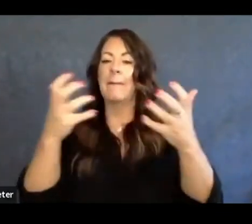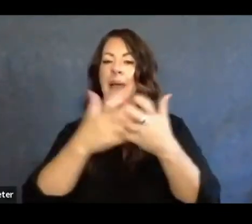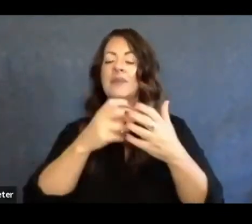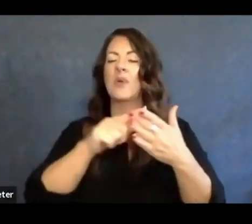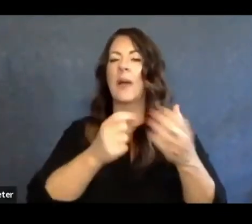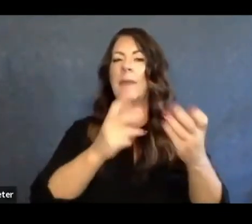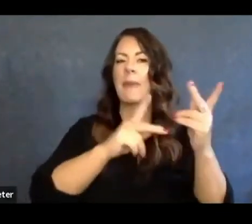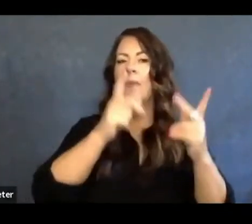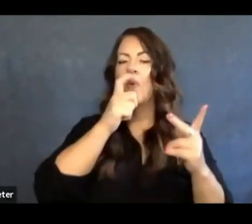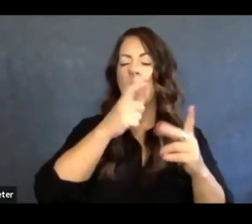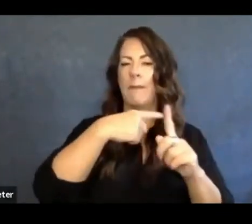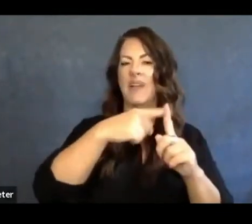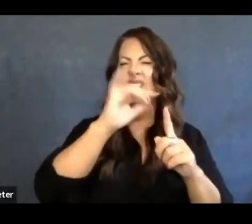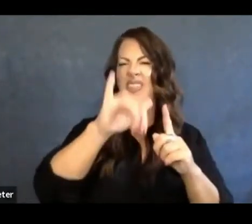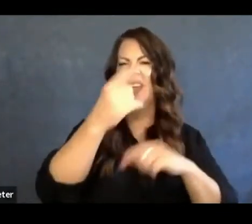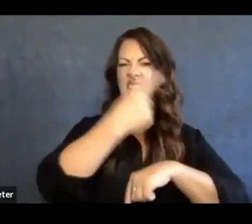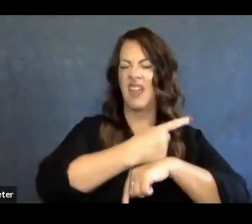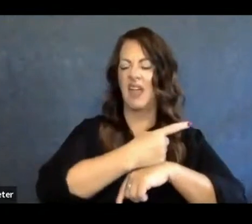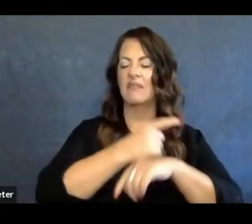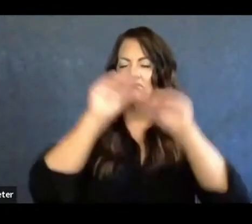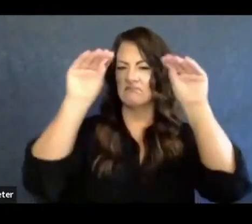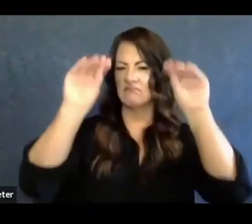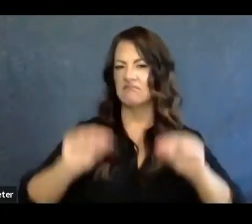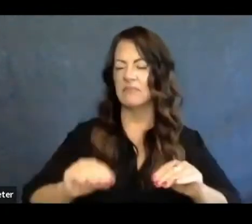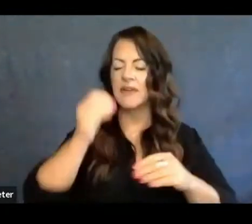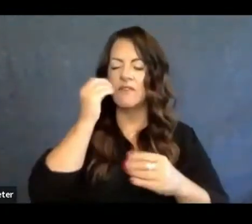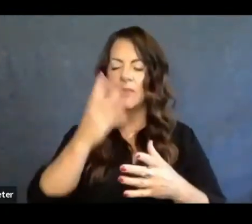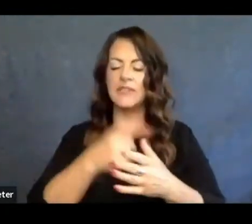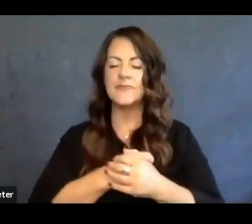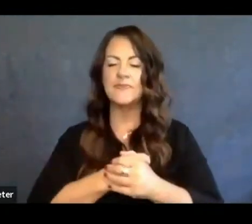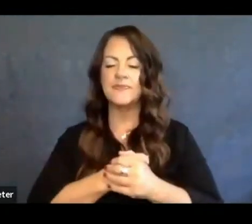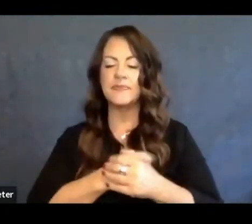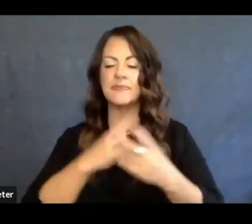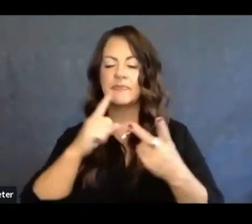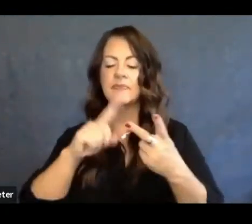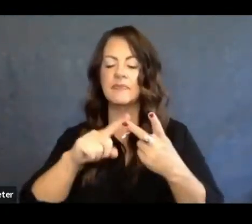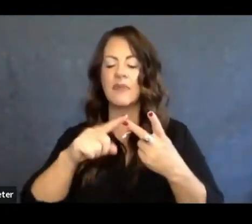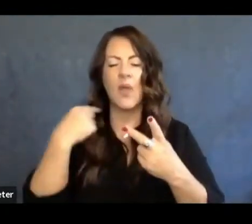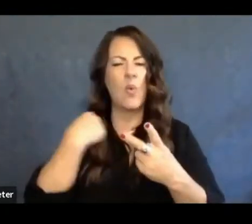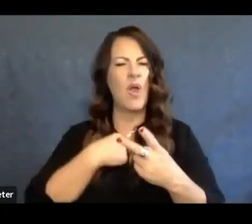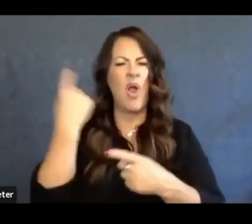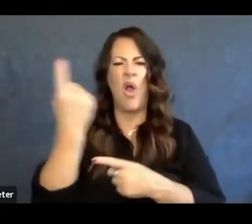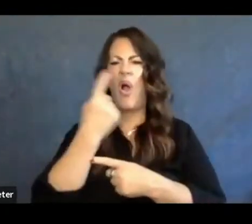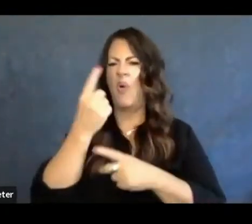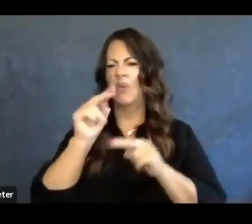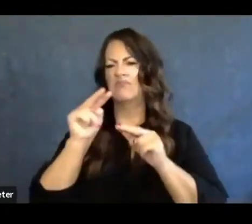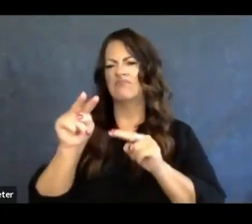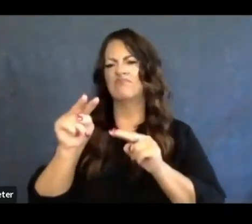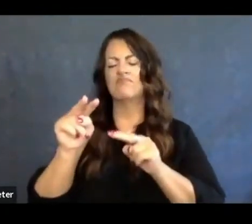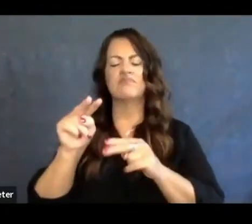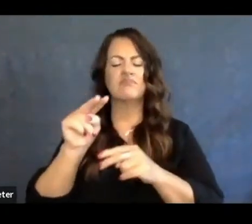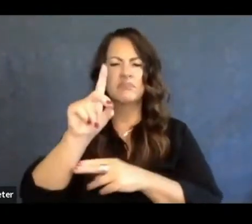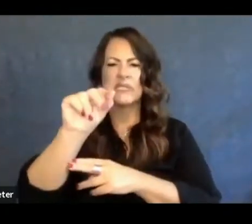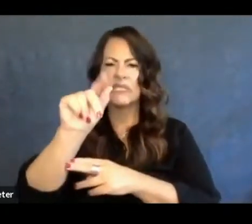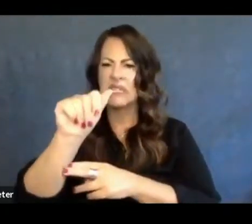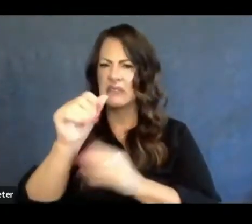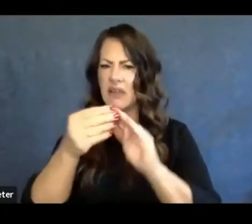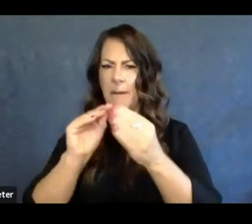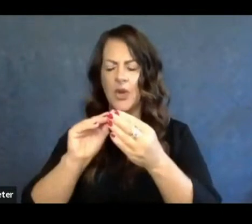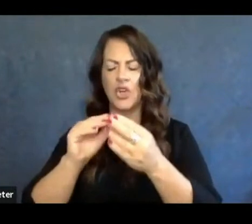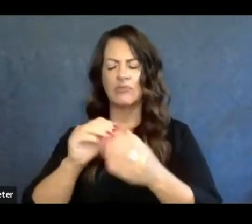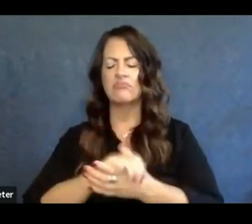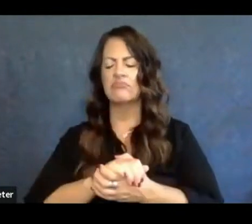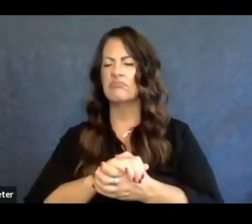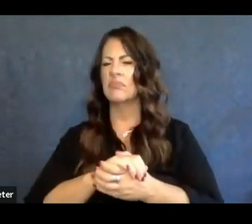confidence, we are constantly looking at the data after developing confidence in the ability